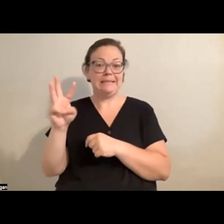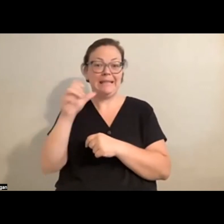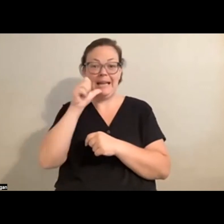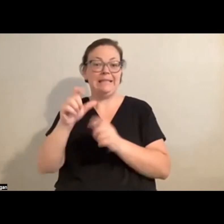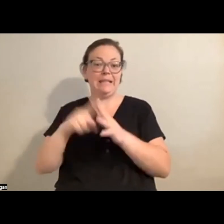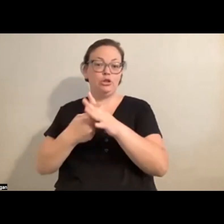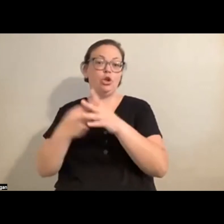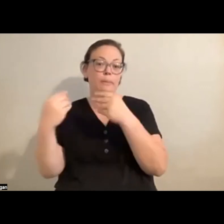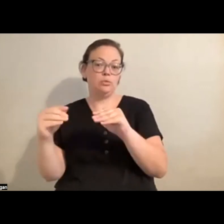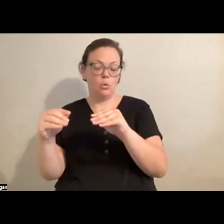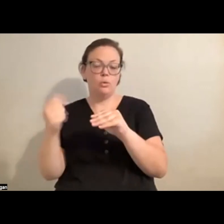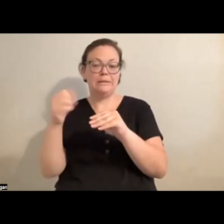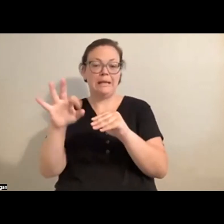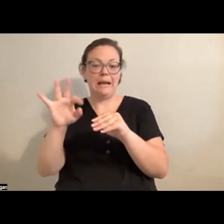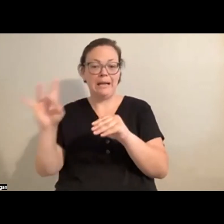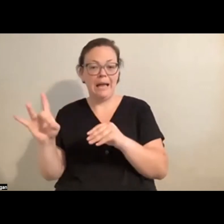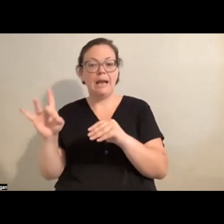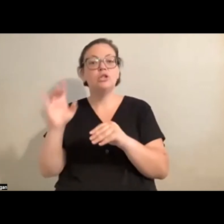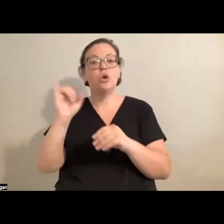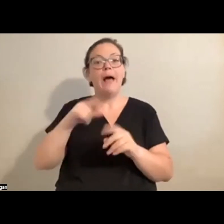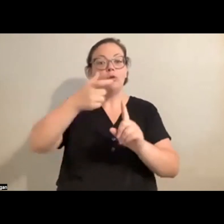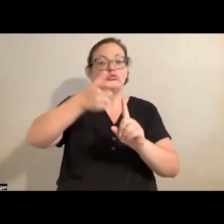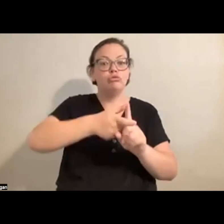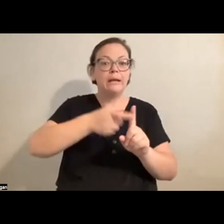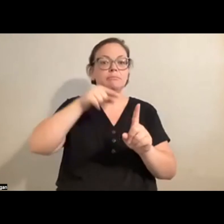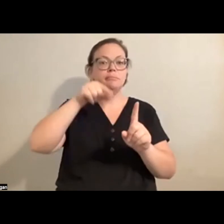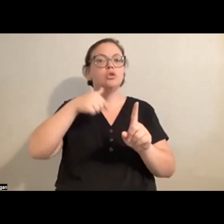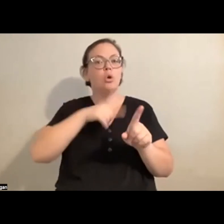1998. So there's a function to that ring as well.